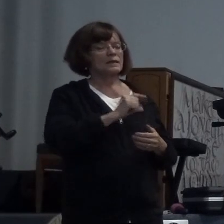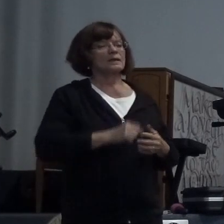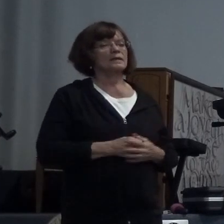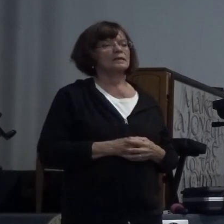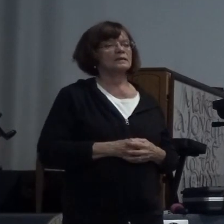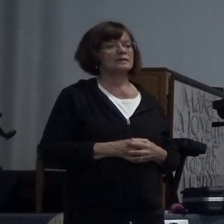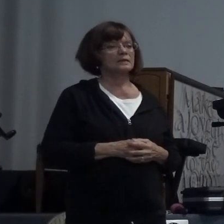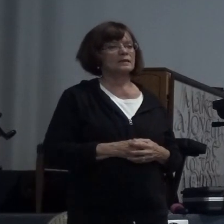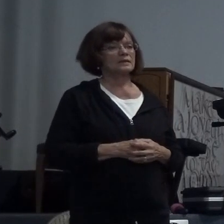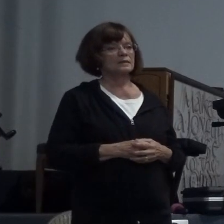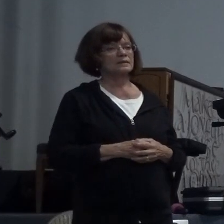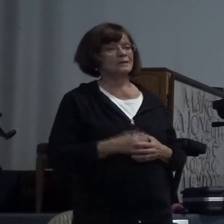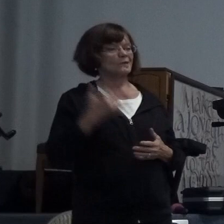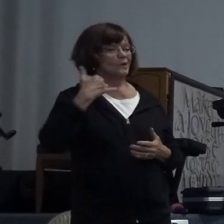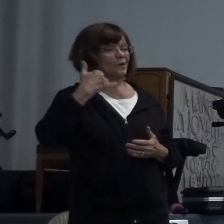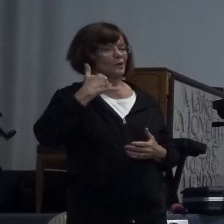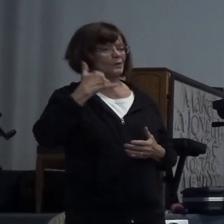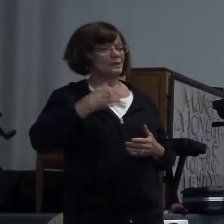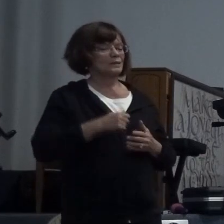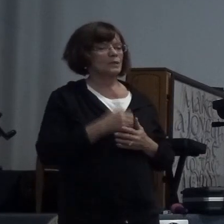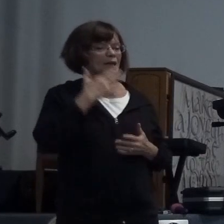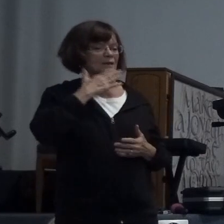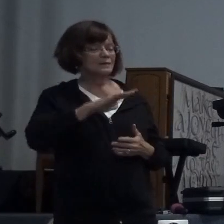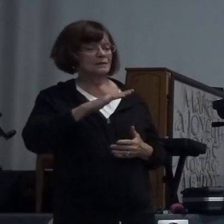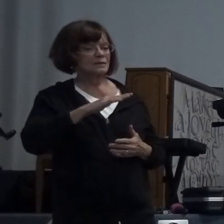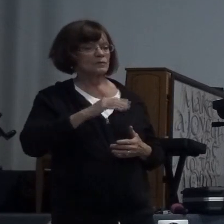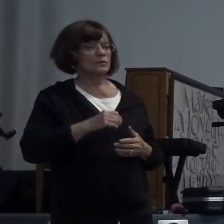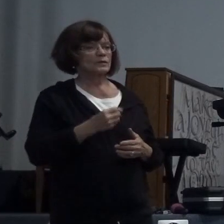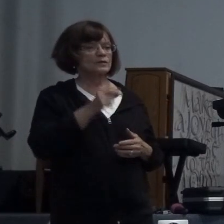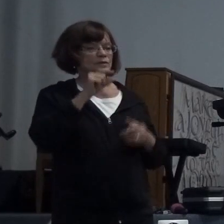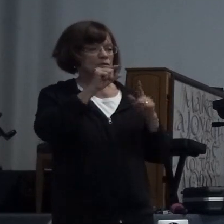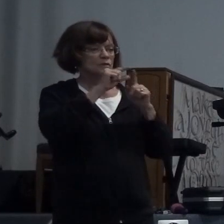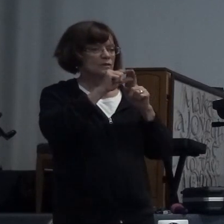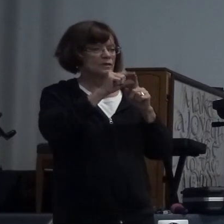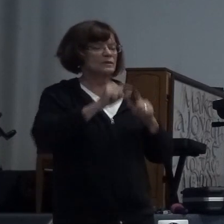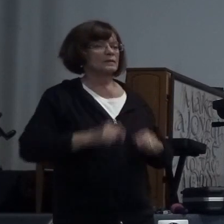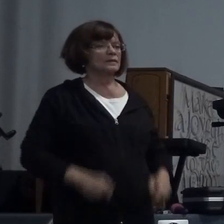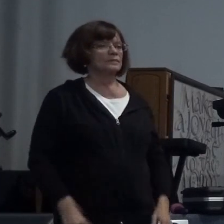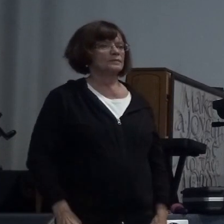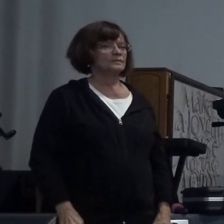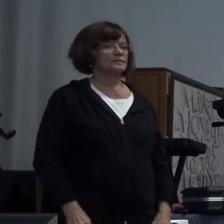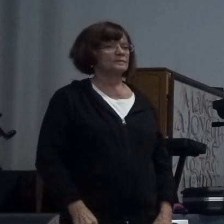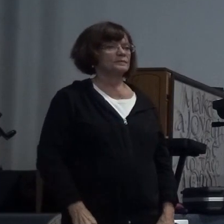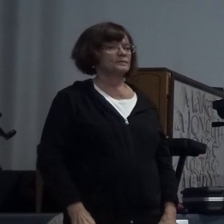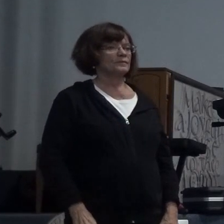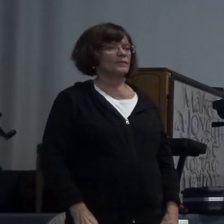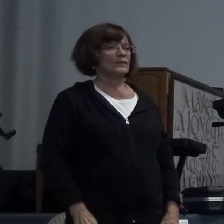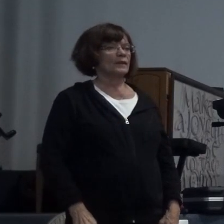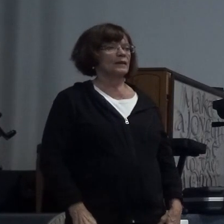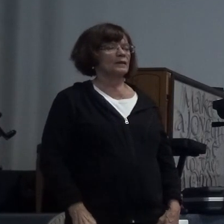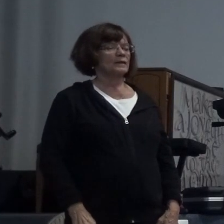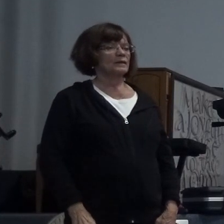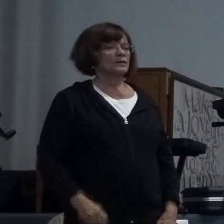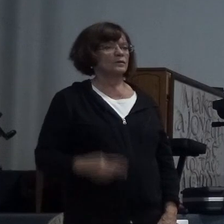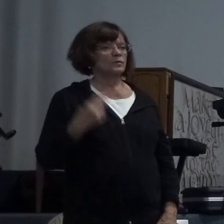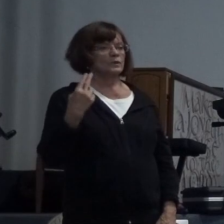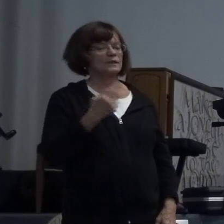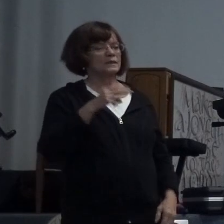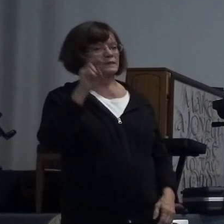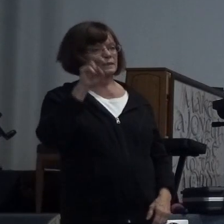and threatening. And that's not what we're about as Christians. We're to love those who persecute